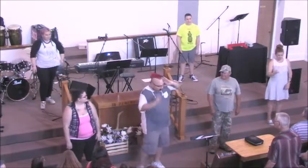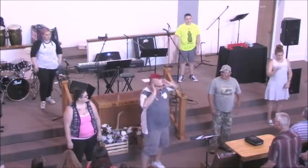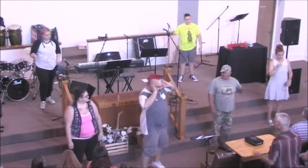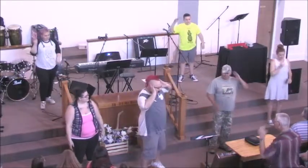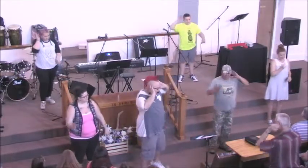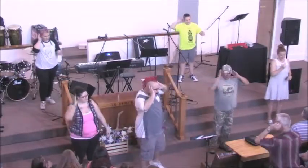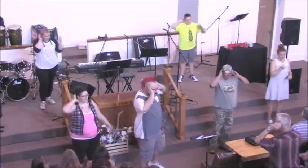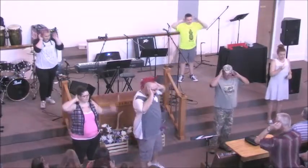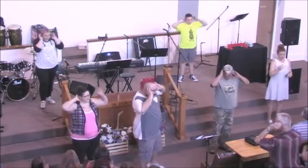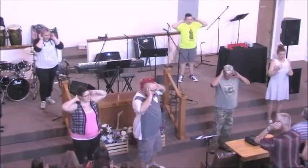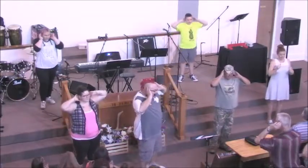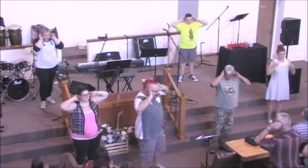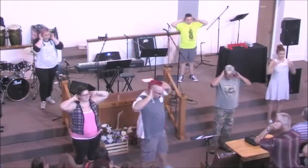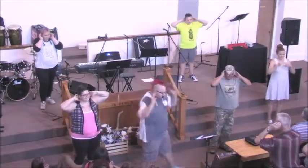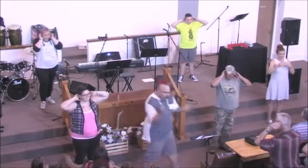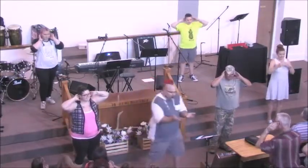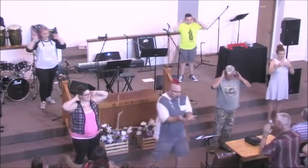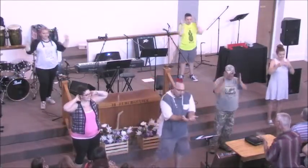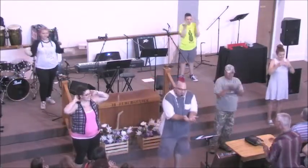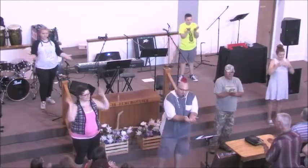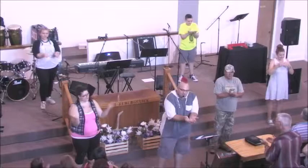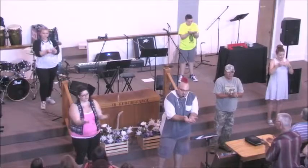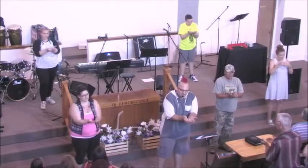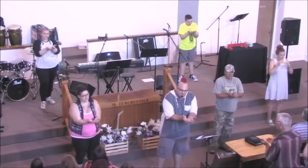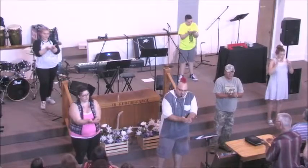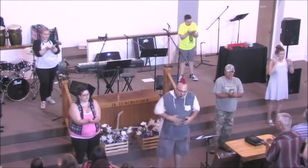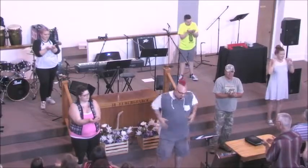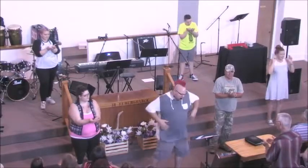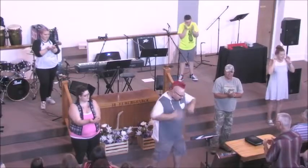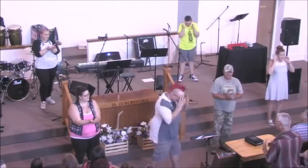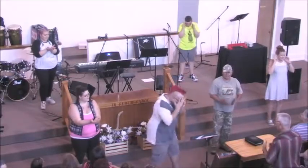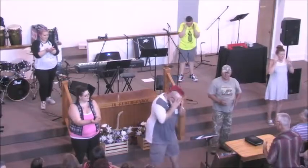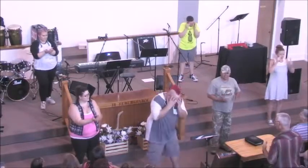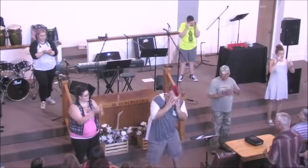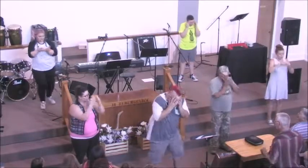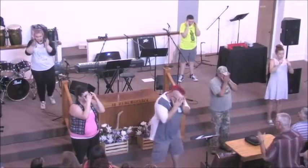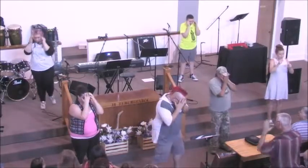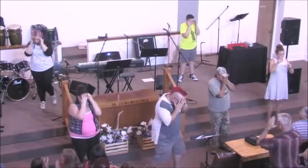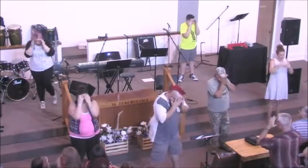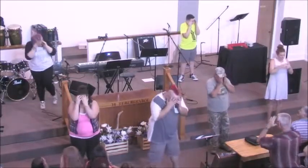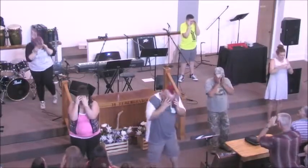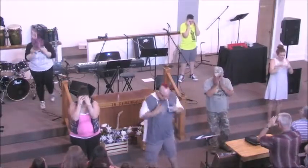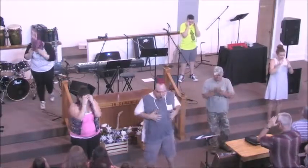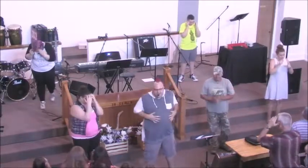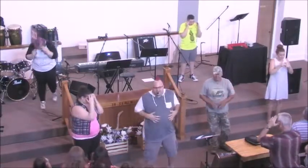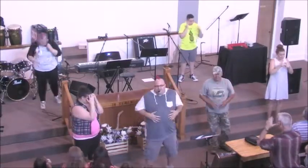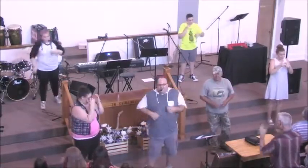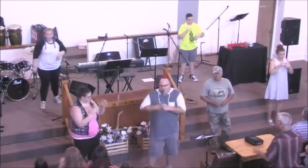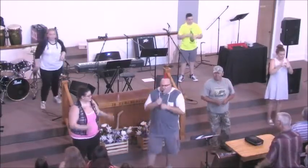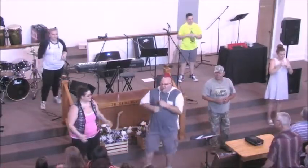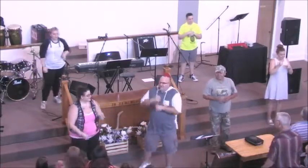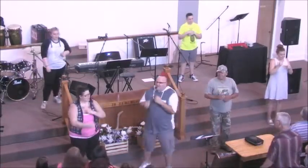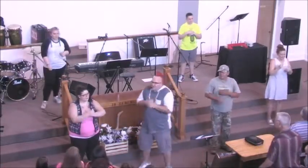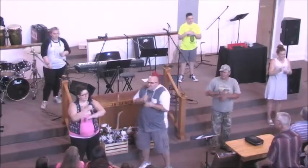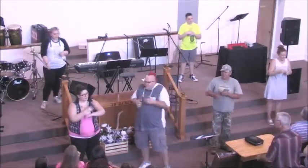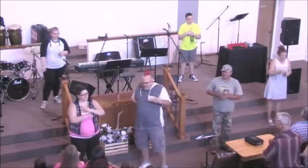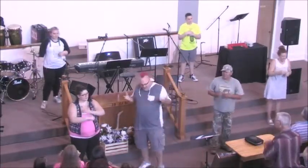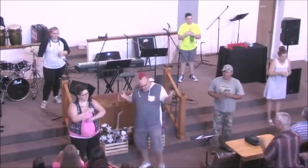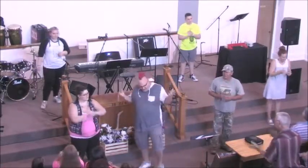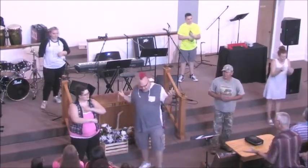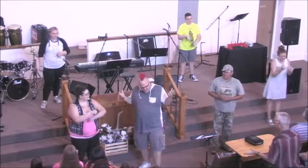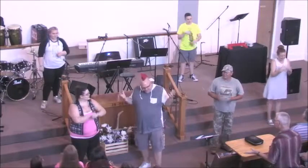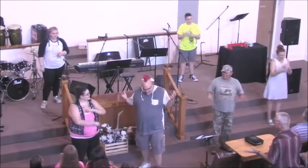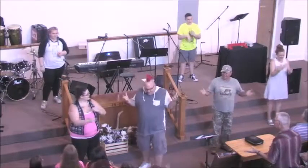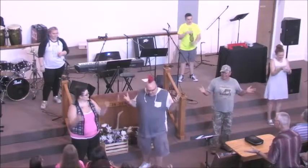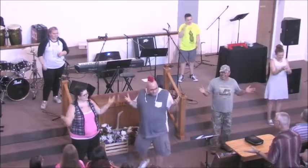Merely listen to the word and so deceive yourself. Do whatever you